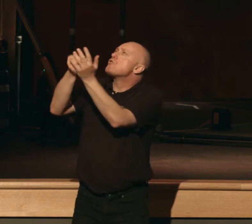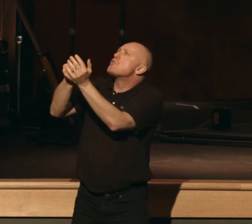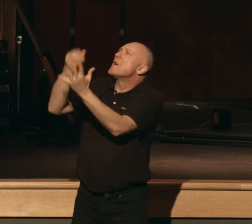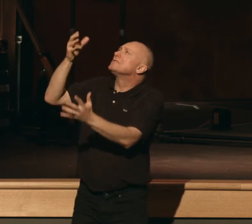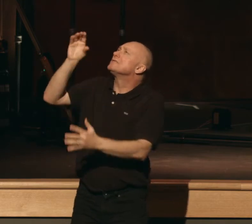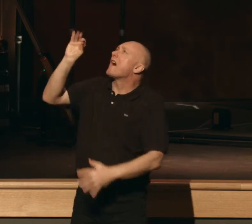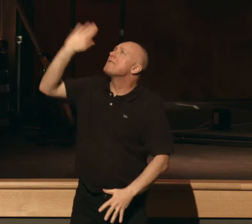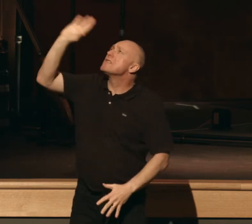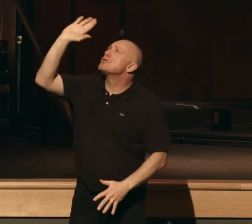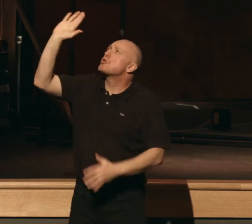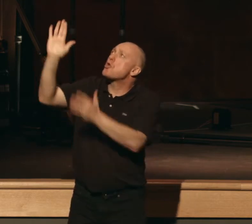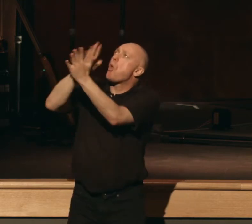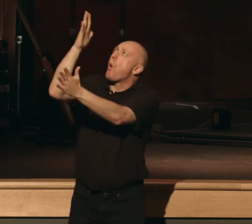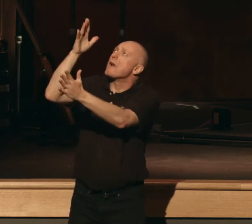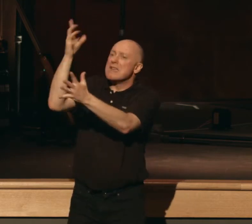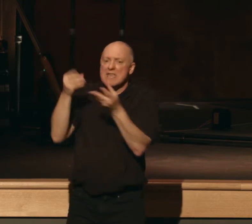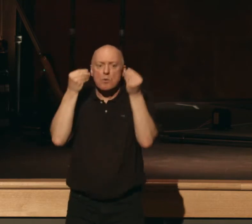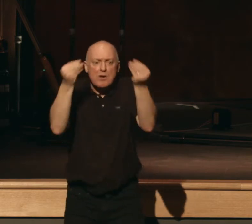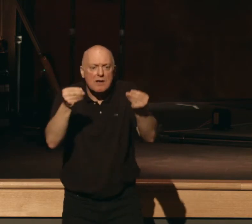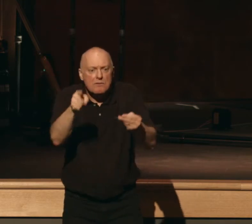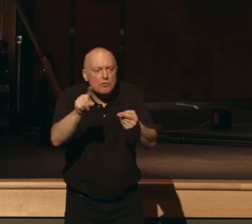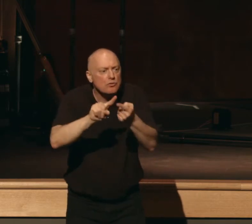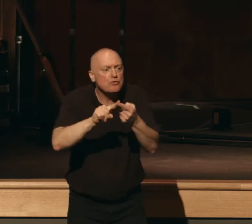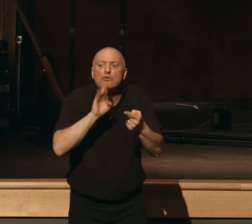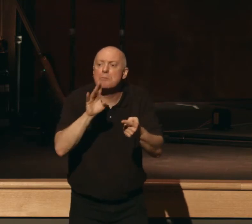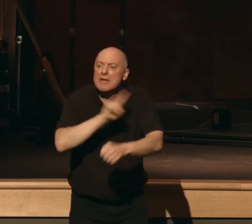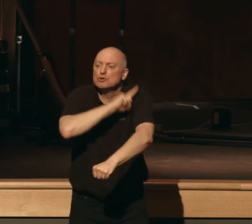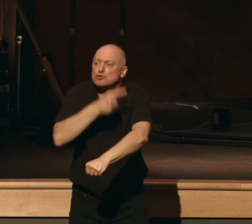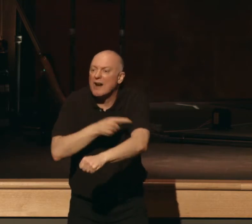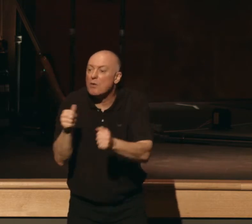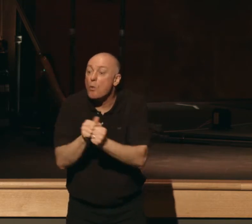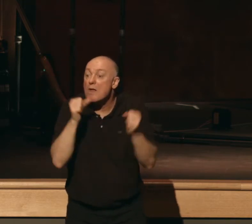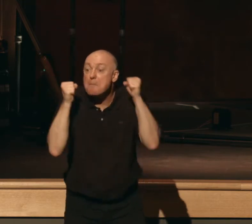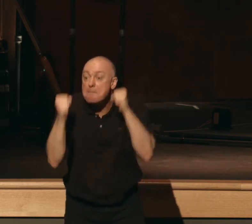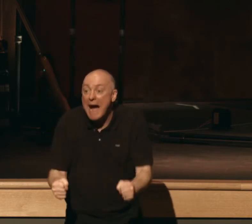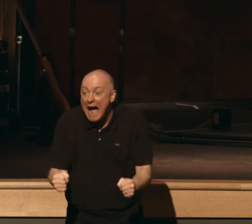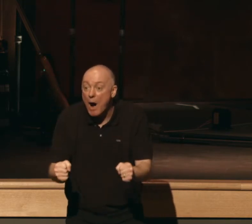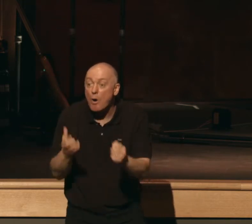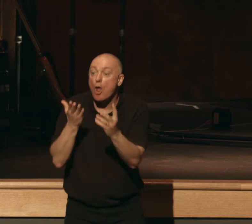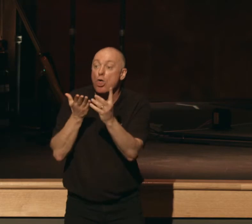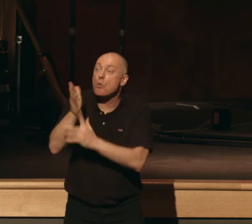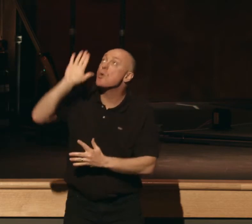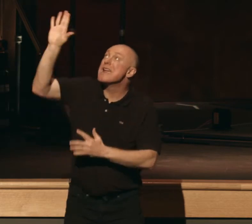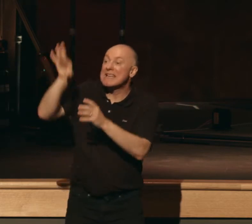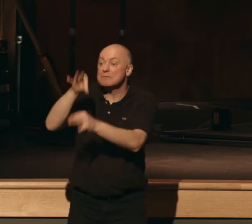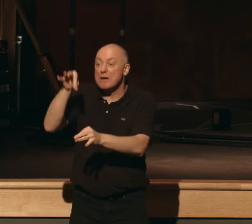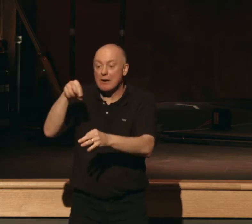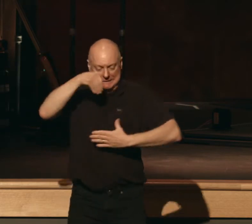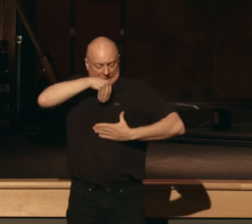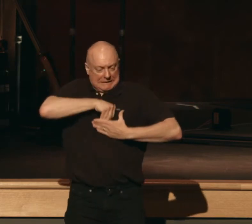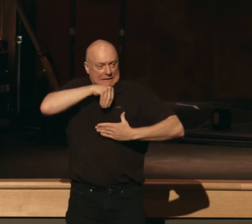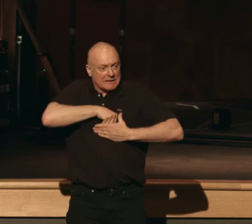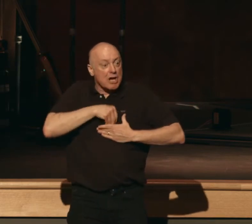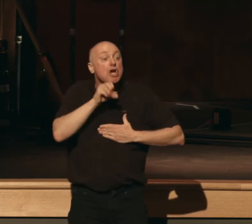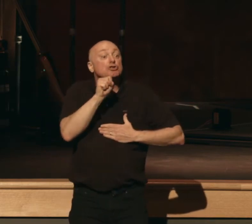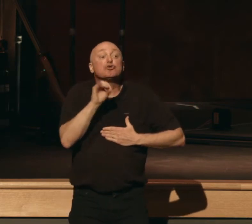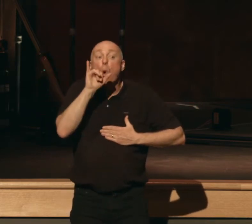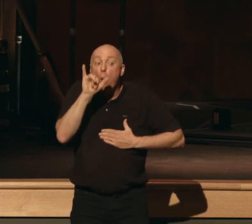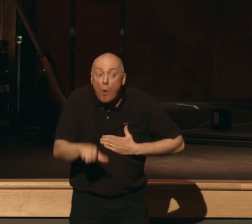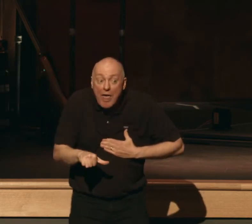his glory, he may grant you to be strengthened with power through his Spirit in your inner being, so